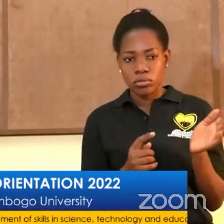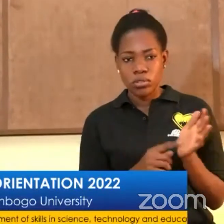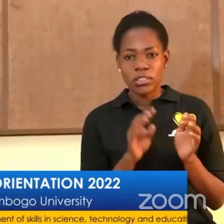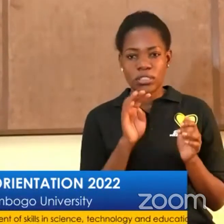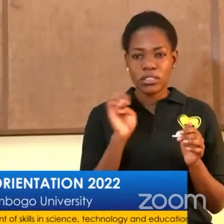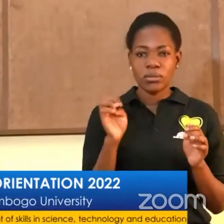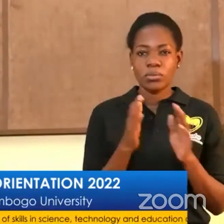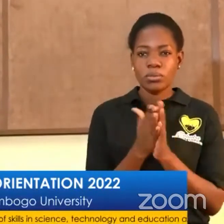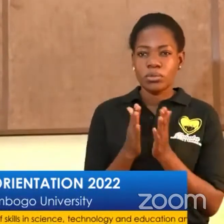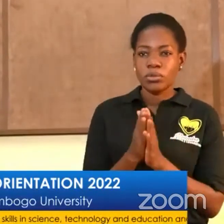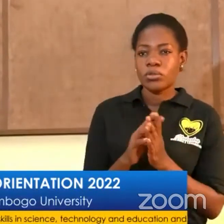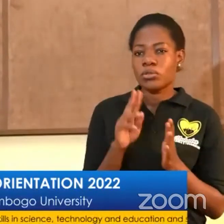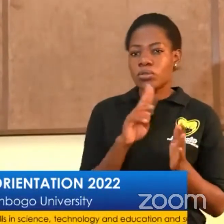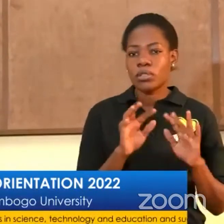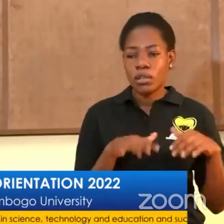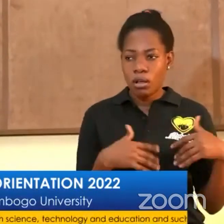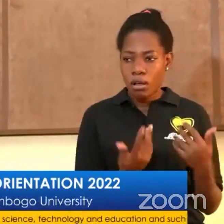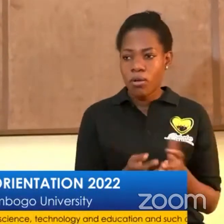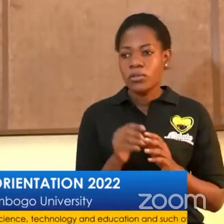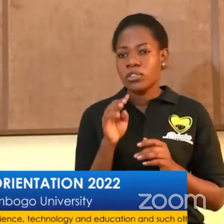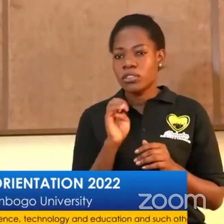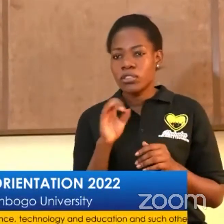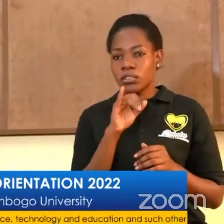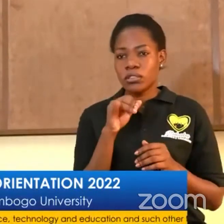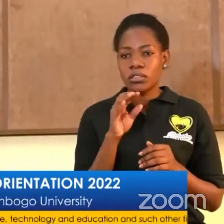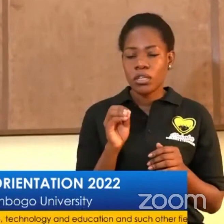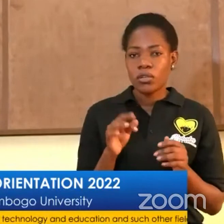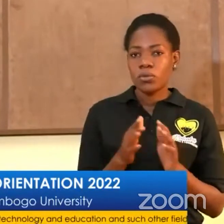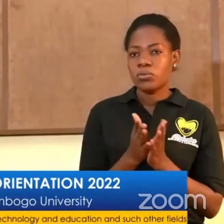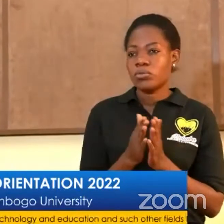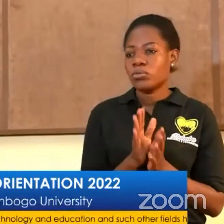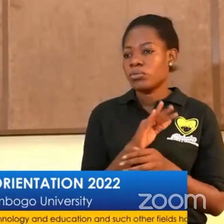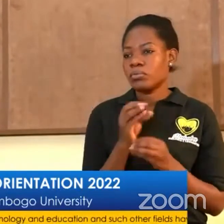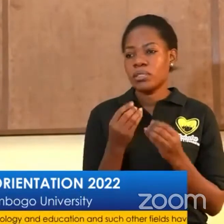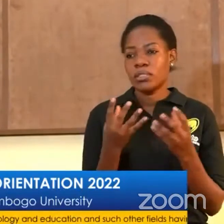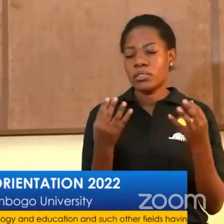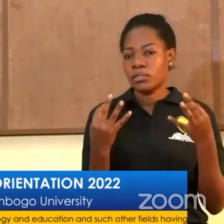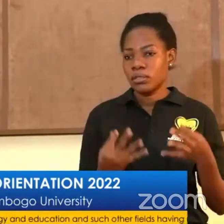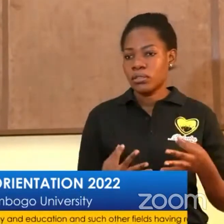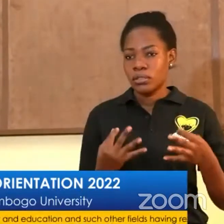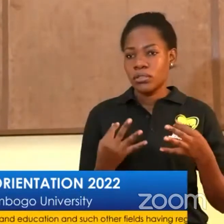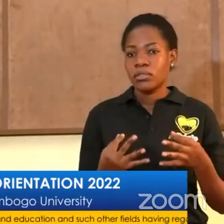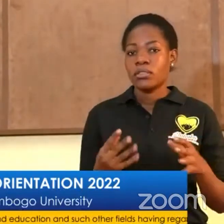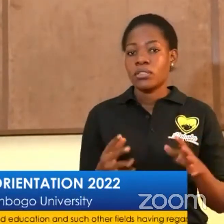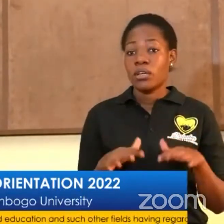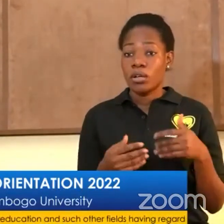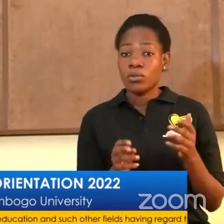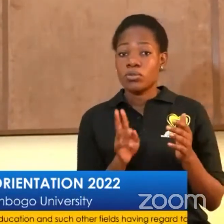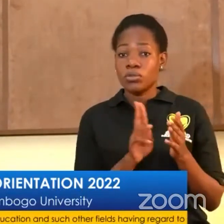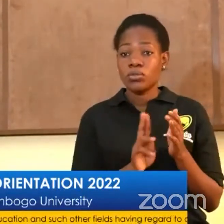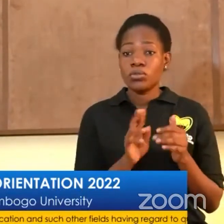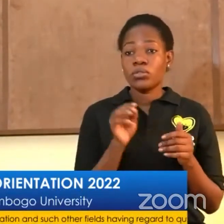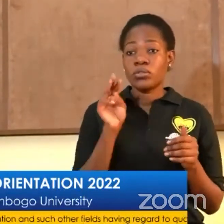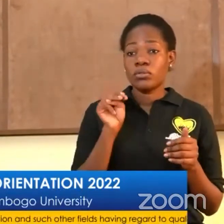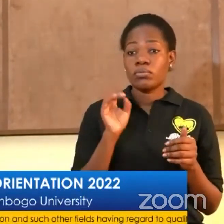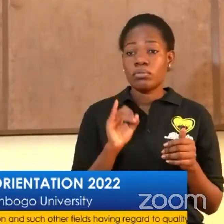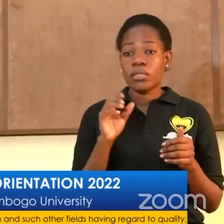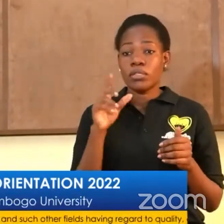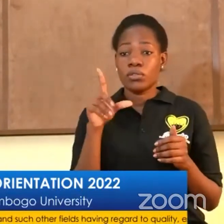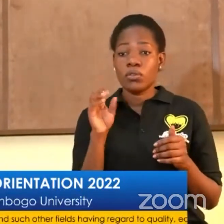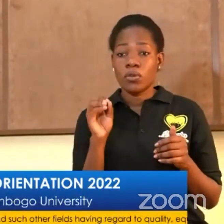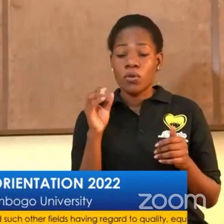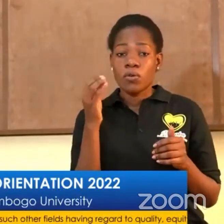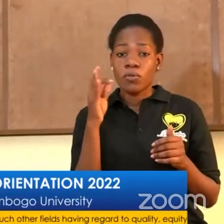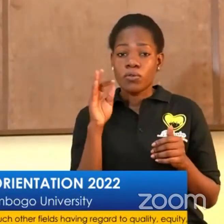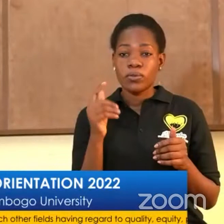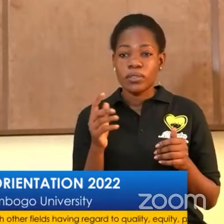to access open education resources, and many other things. How to use the MyLoft. MyLoft stands